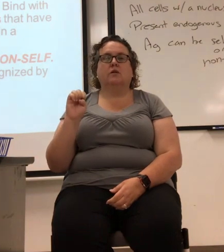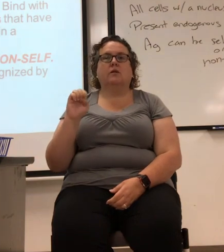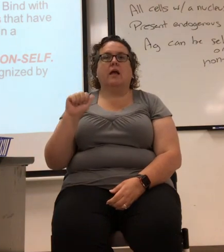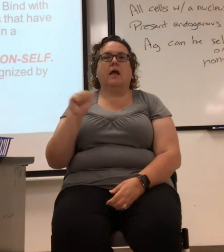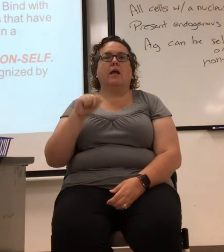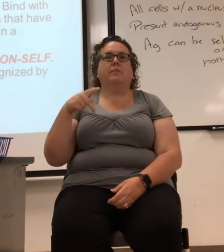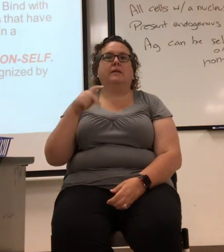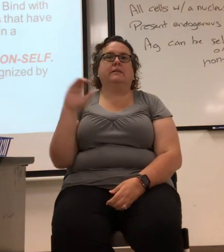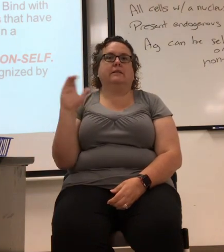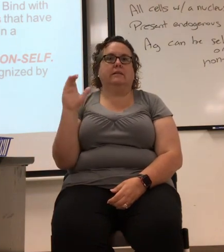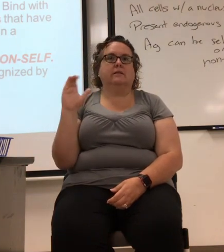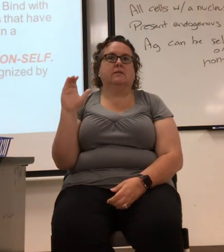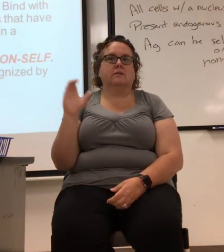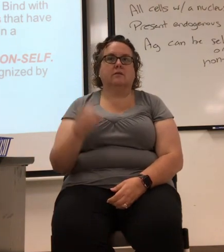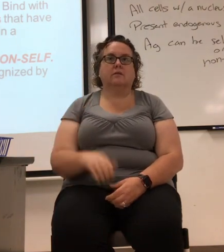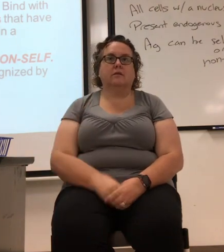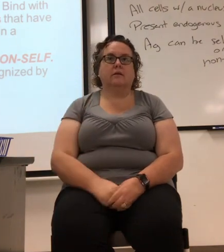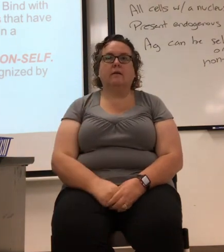APCs